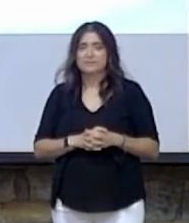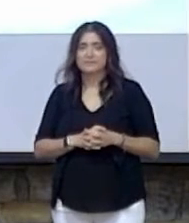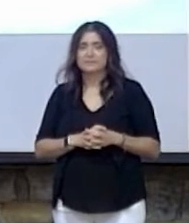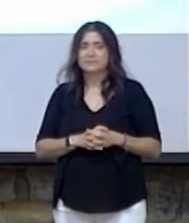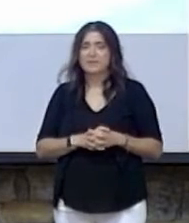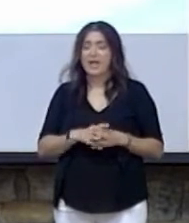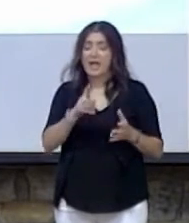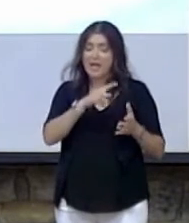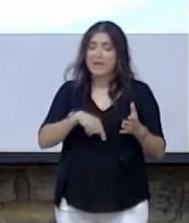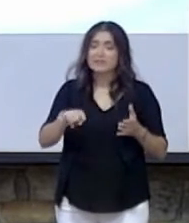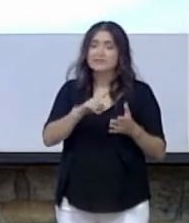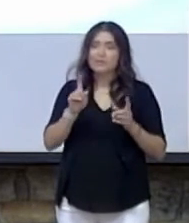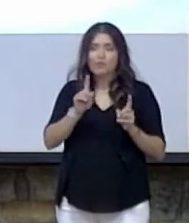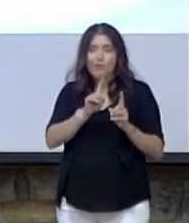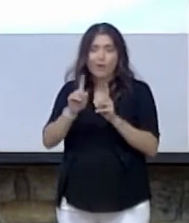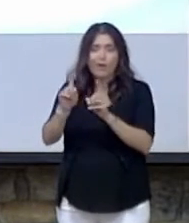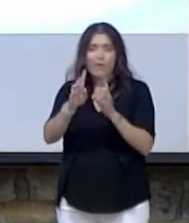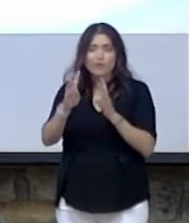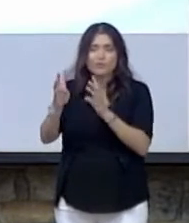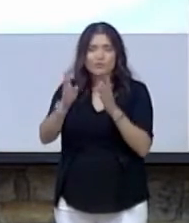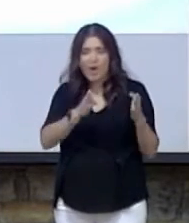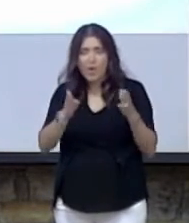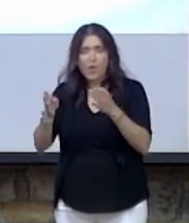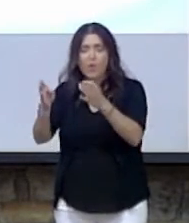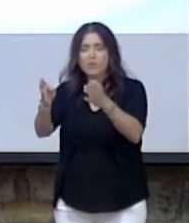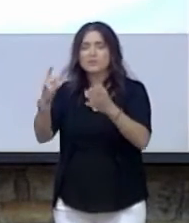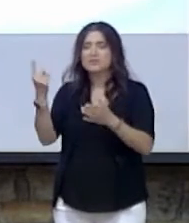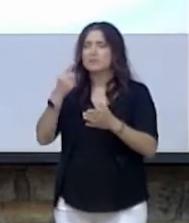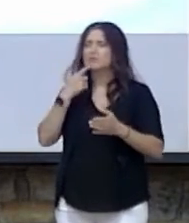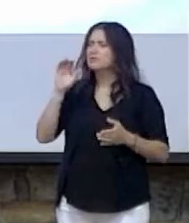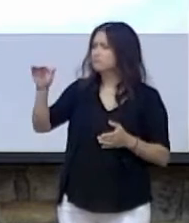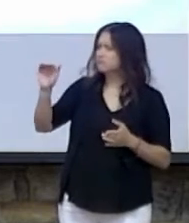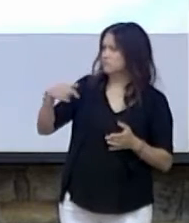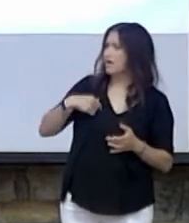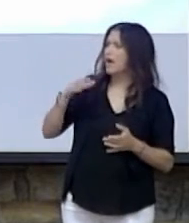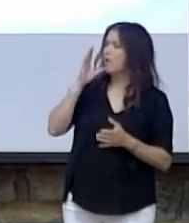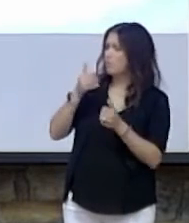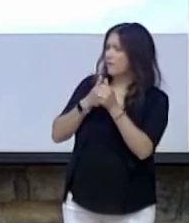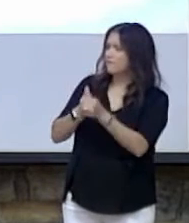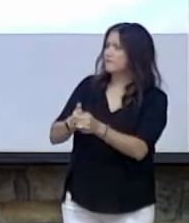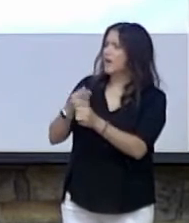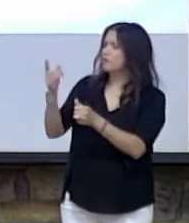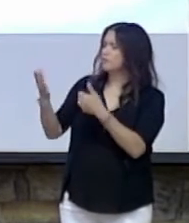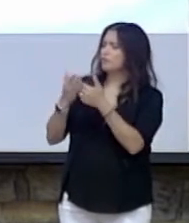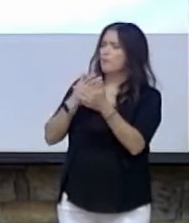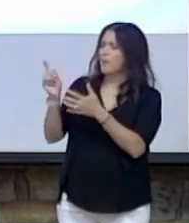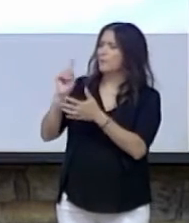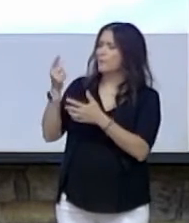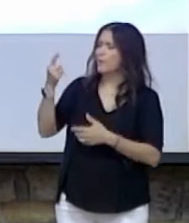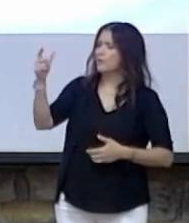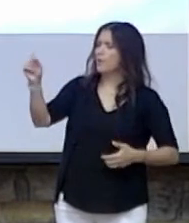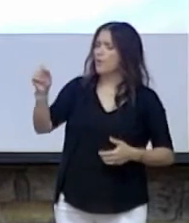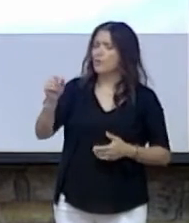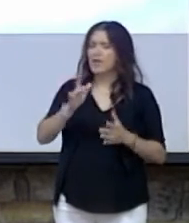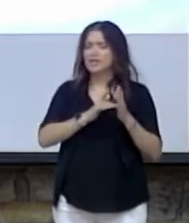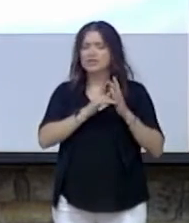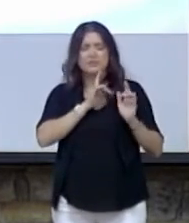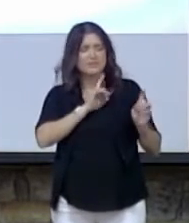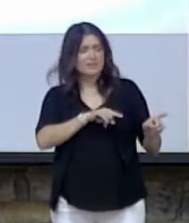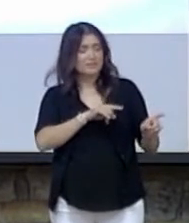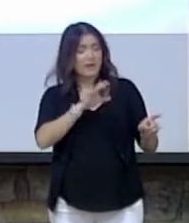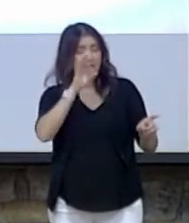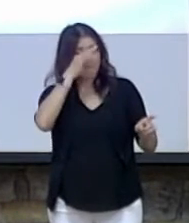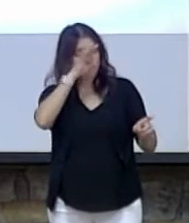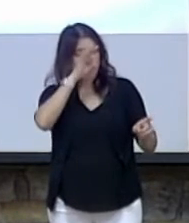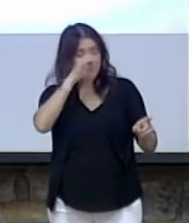as they were going along the road, someone said to him, I will follow you wherever you go. And Jesus said to him, foxes